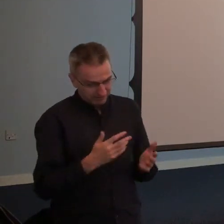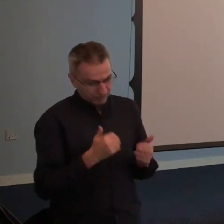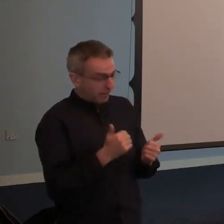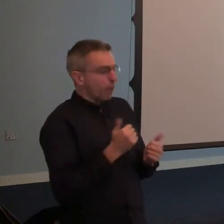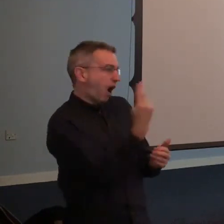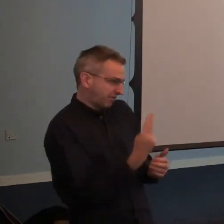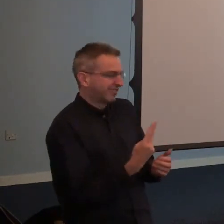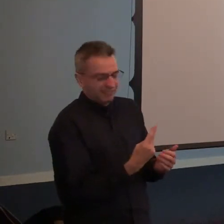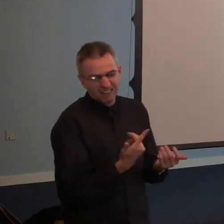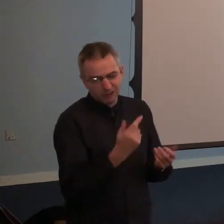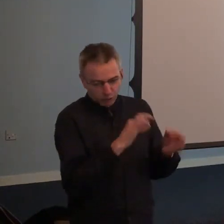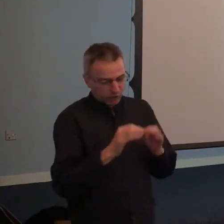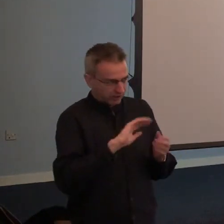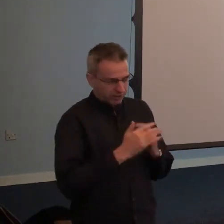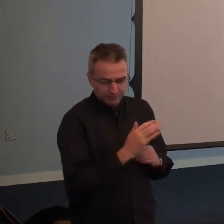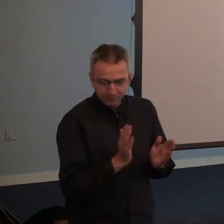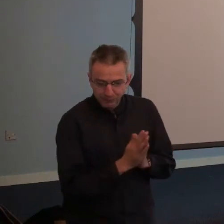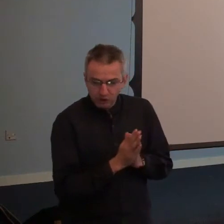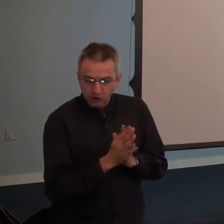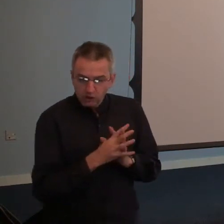sciences, and arts and humanities.